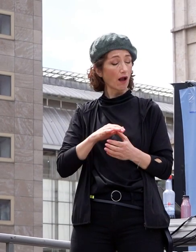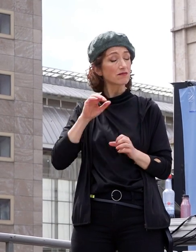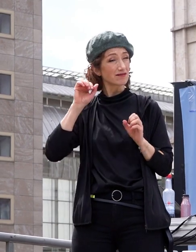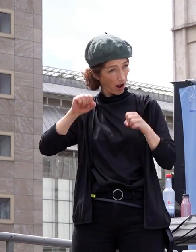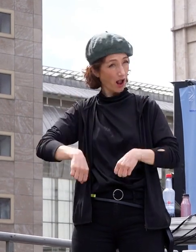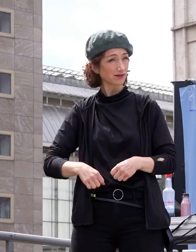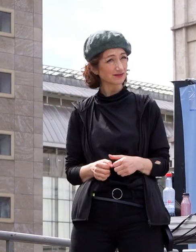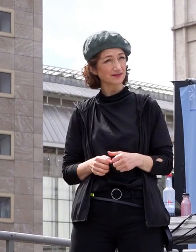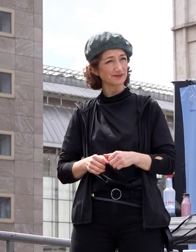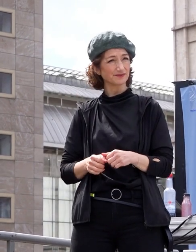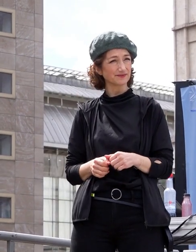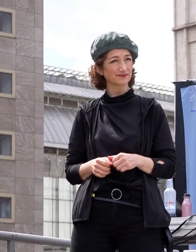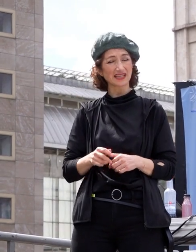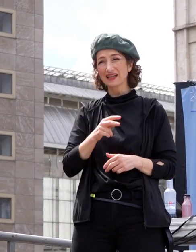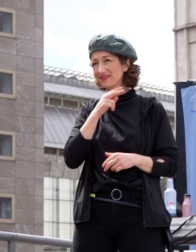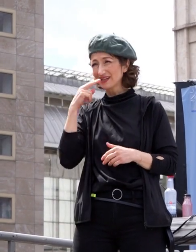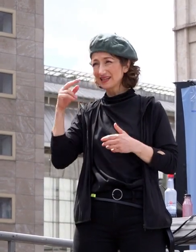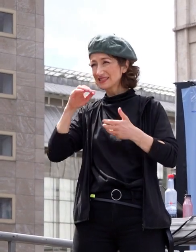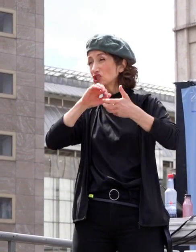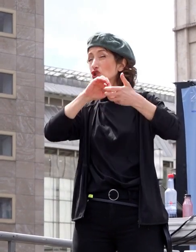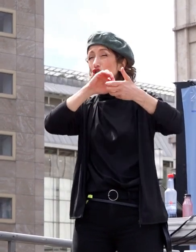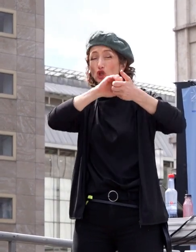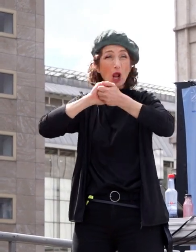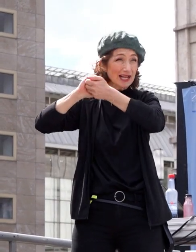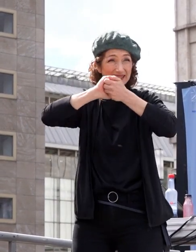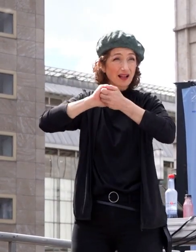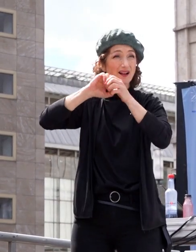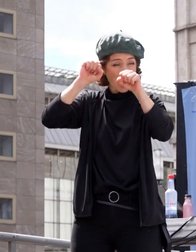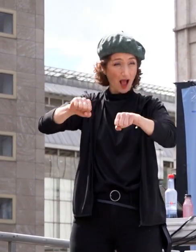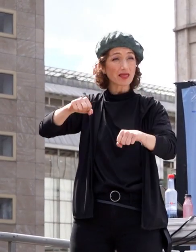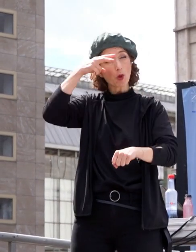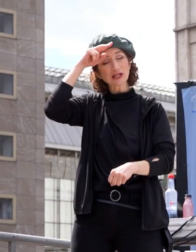White solidarity can reform the police.